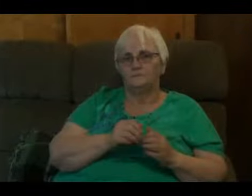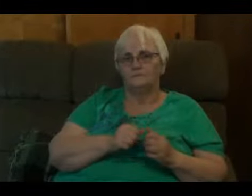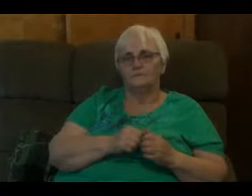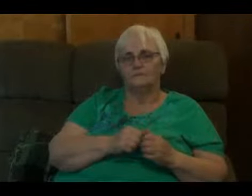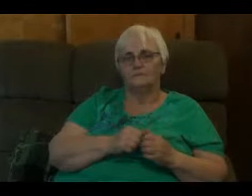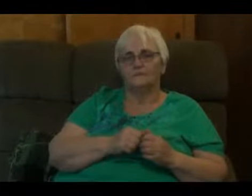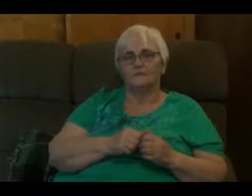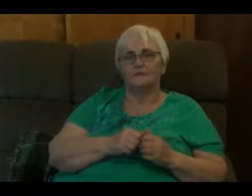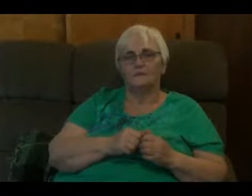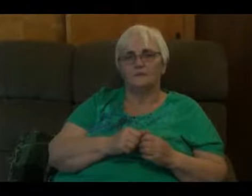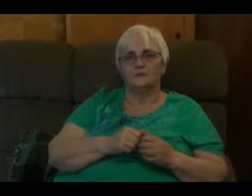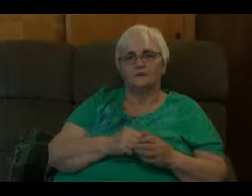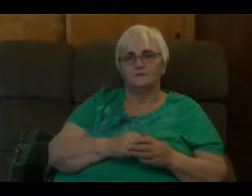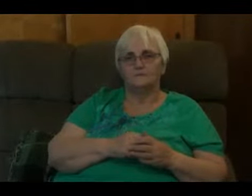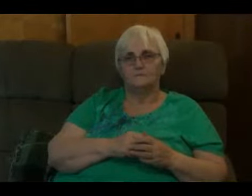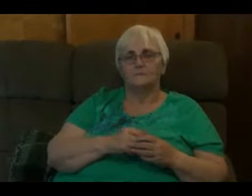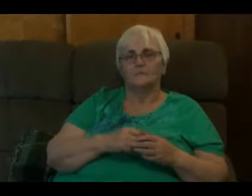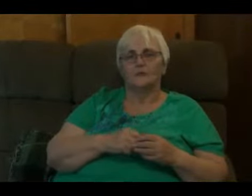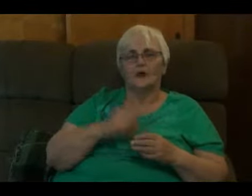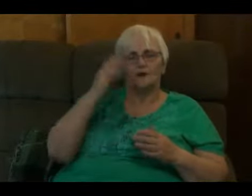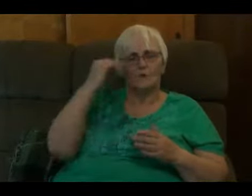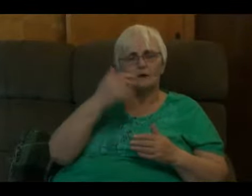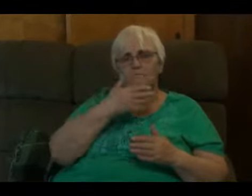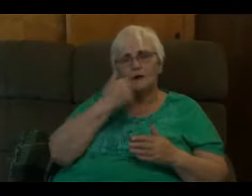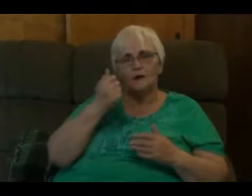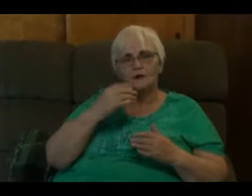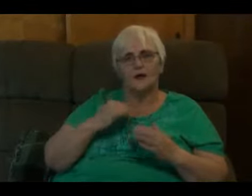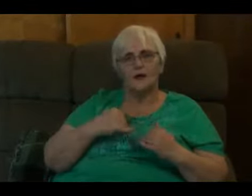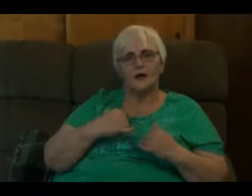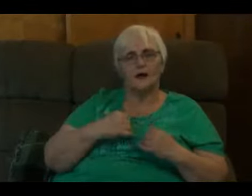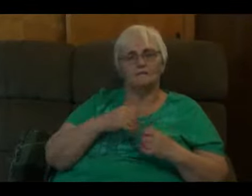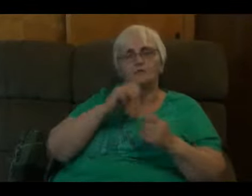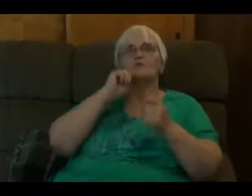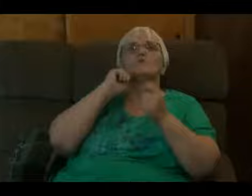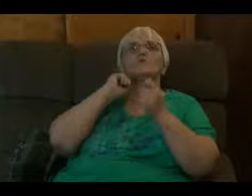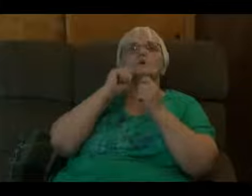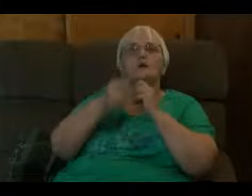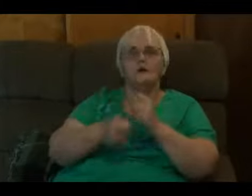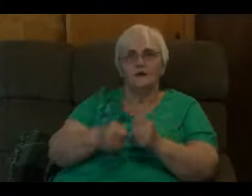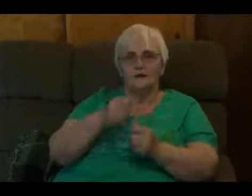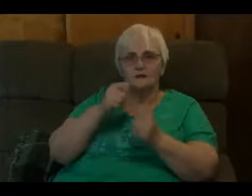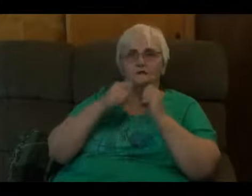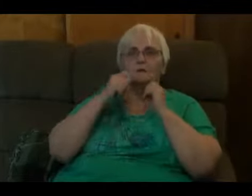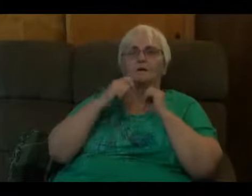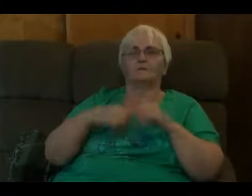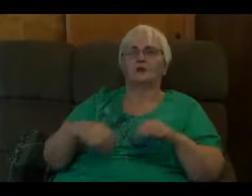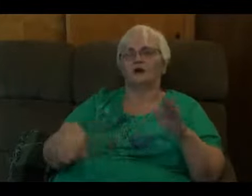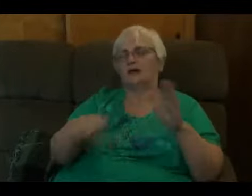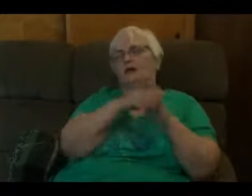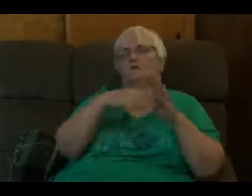Hallelujah. That's why it's better to have to reel someone in and try to have to kick them to get out there where God wants